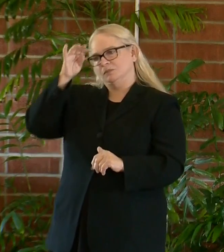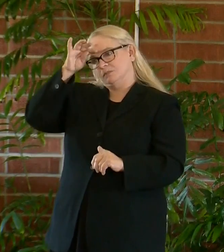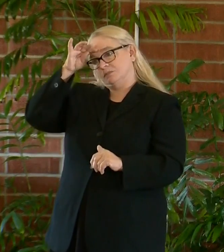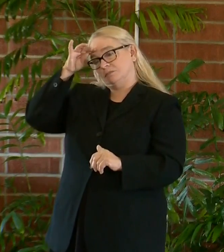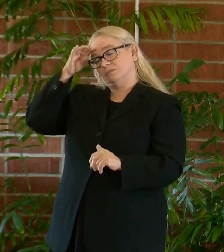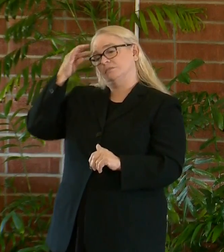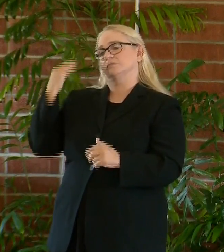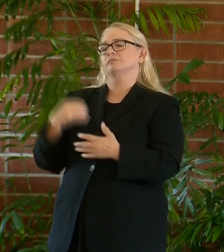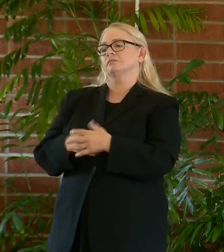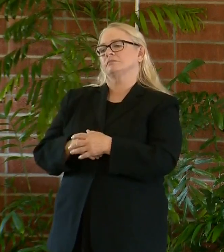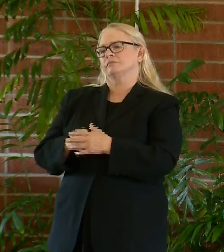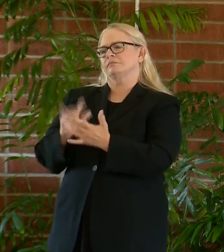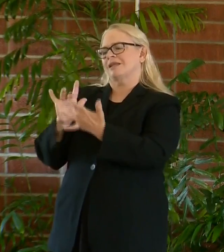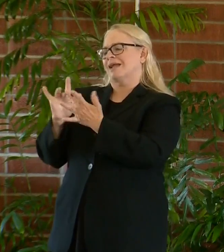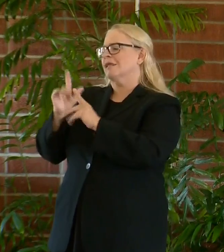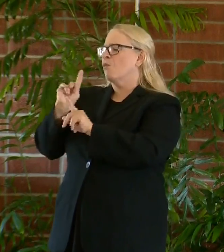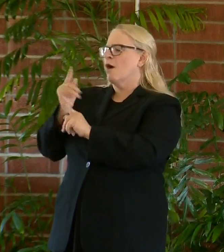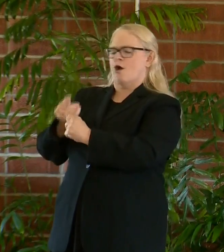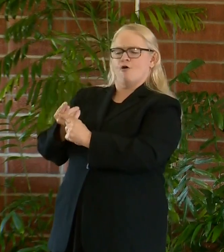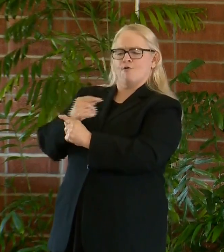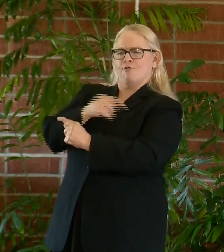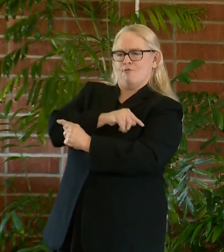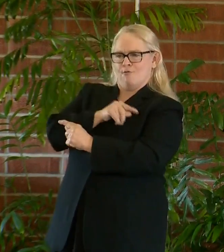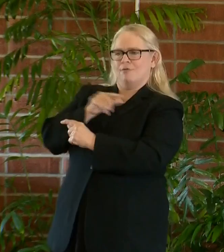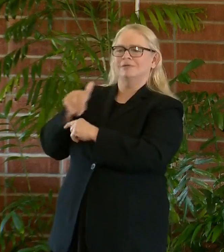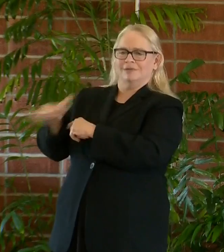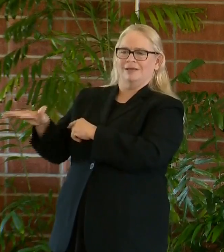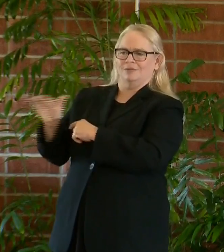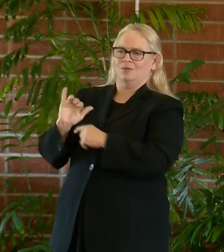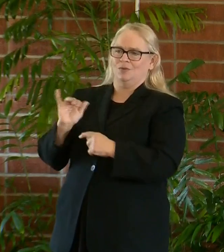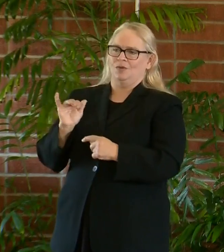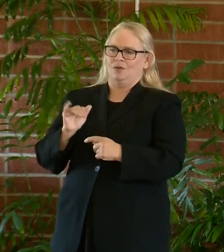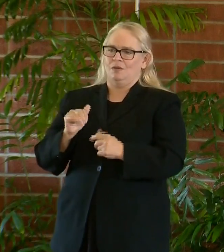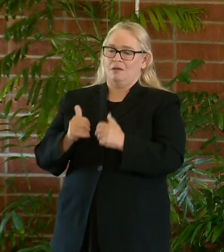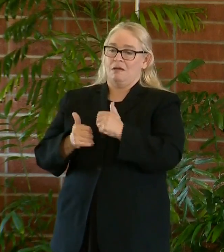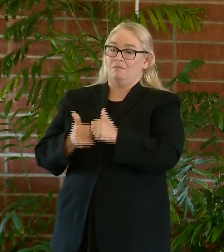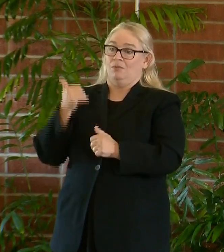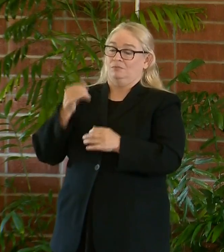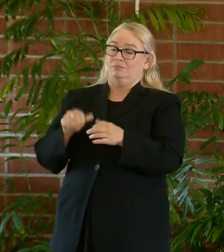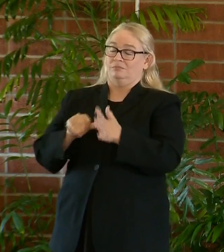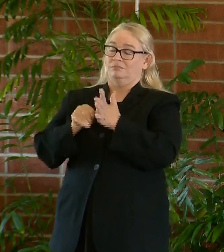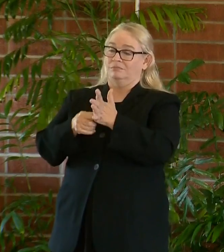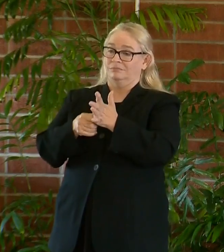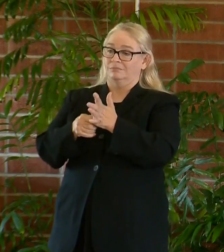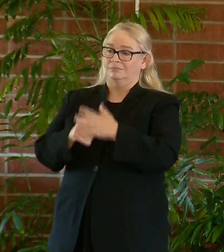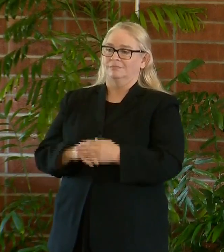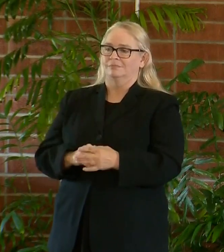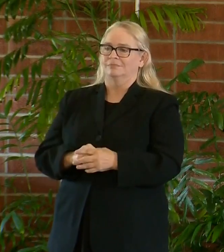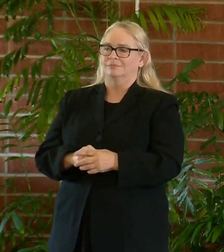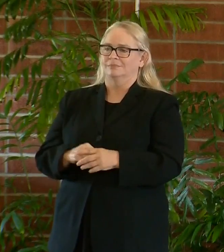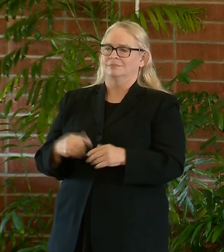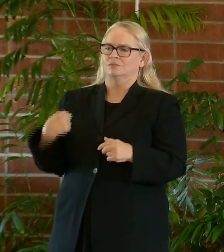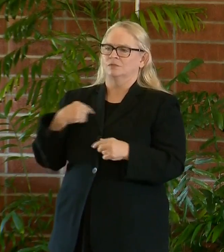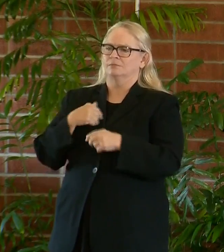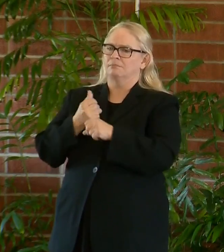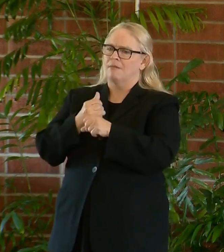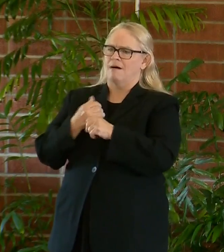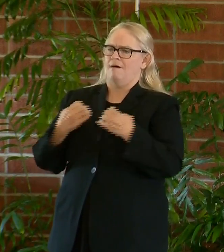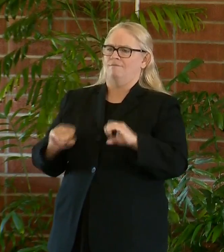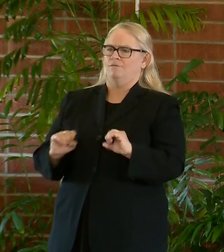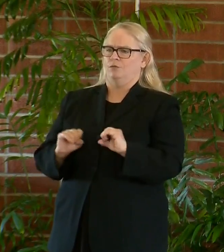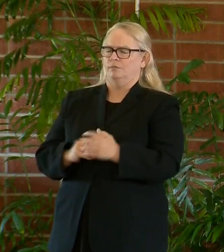disease investigation. And finally, and very importantly, building our efforts to make sure individuals who are